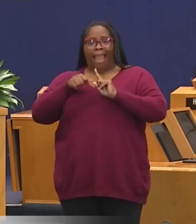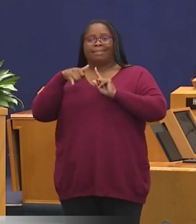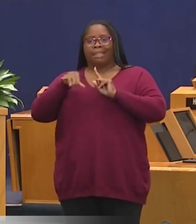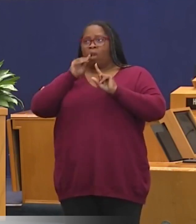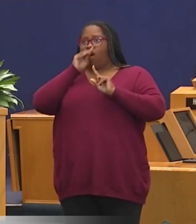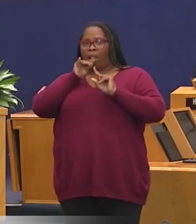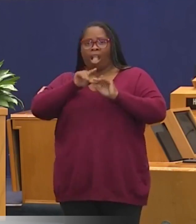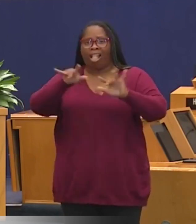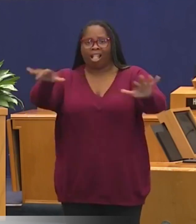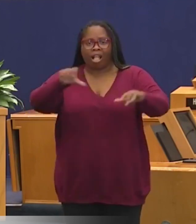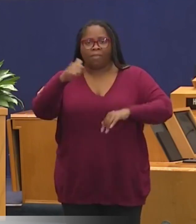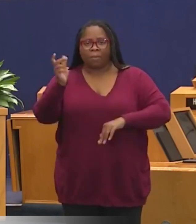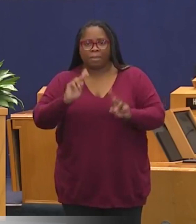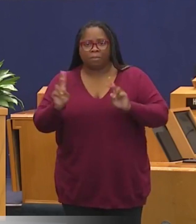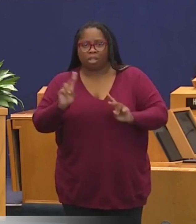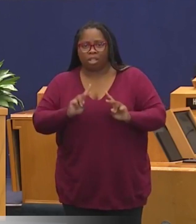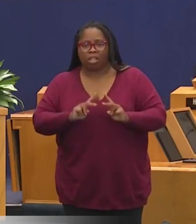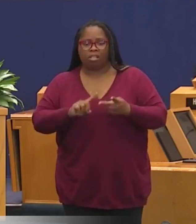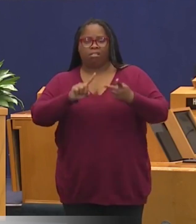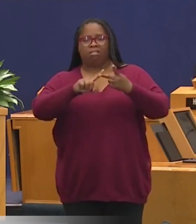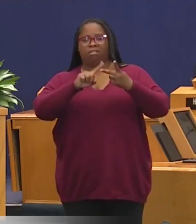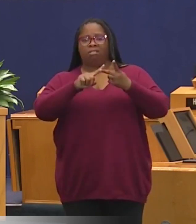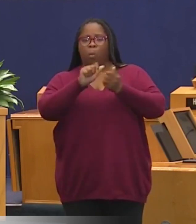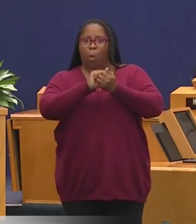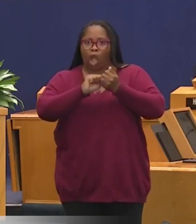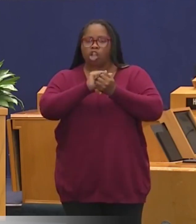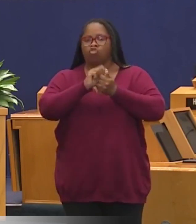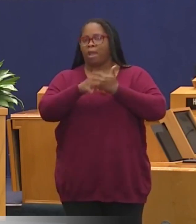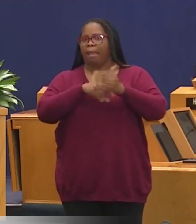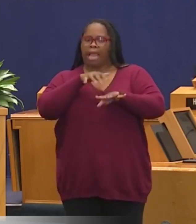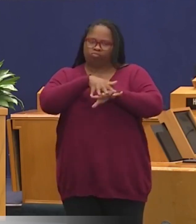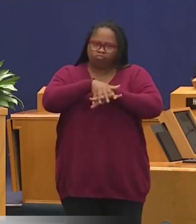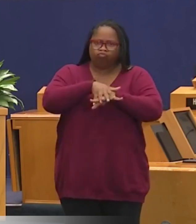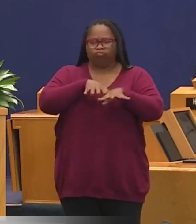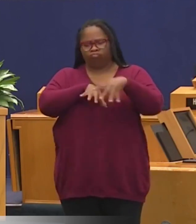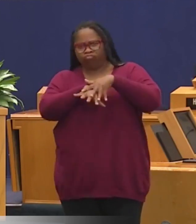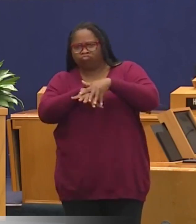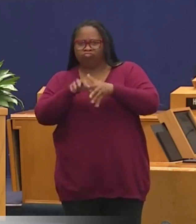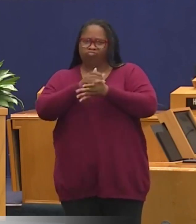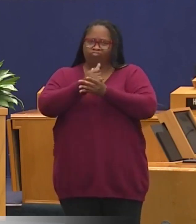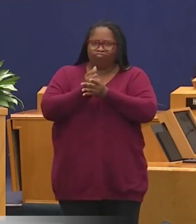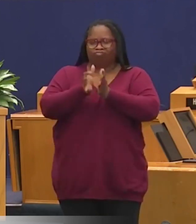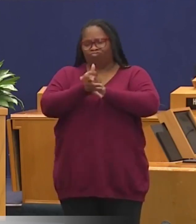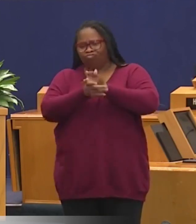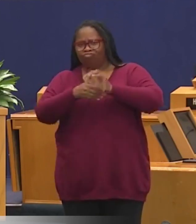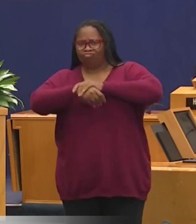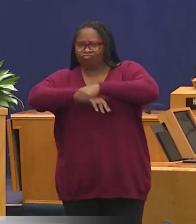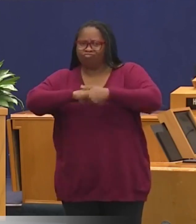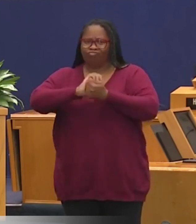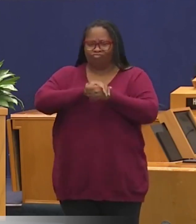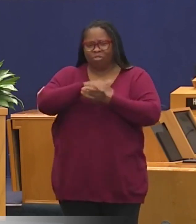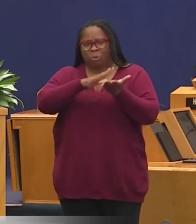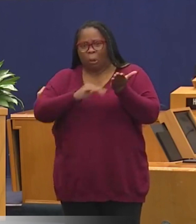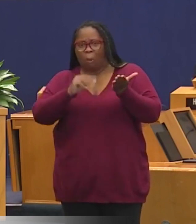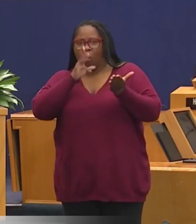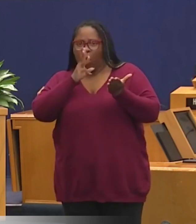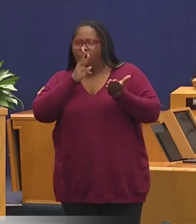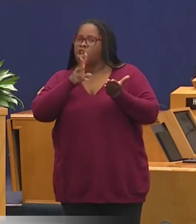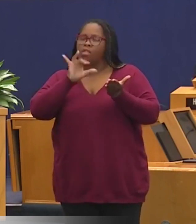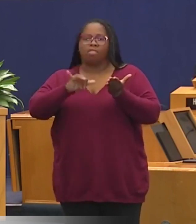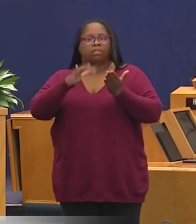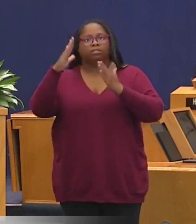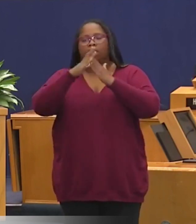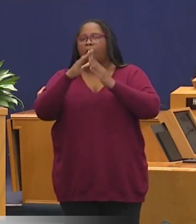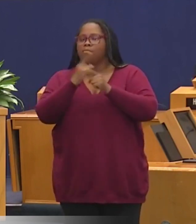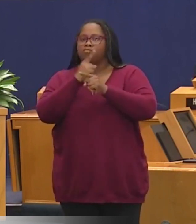for. You need to wash your hands. Washing your hands is still the most appropriate action you can take to prevent germs from